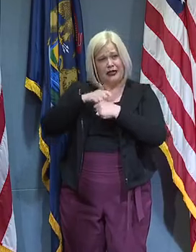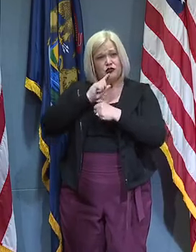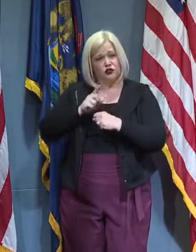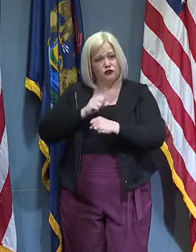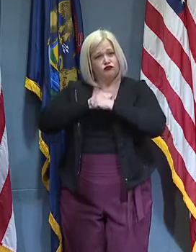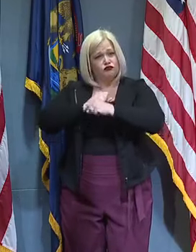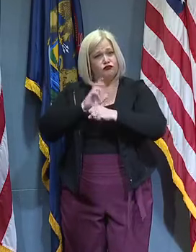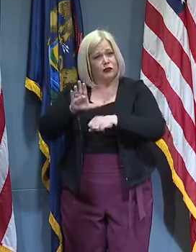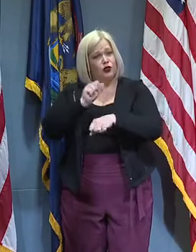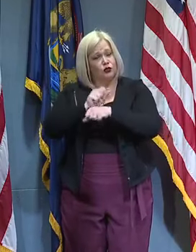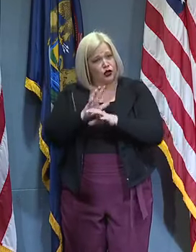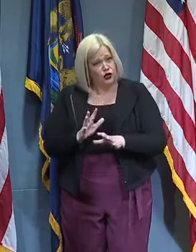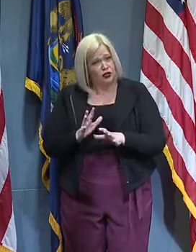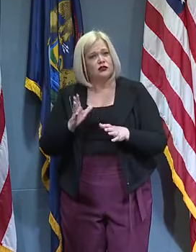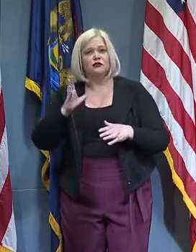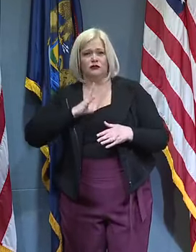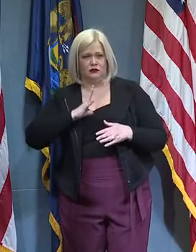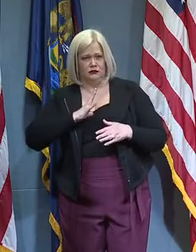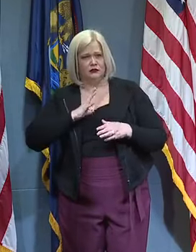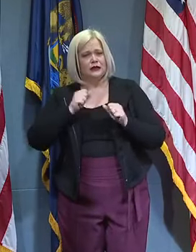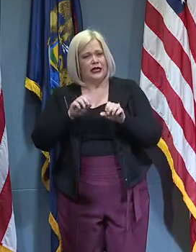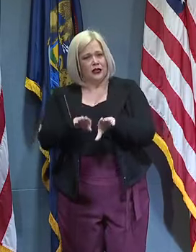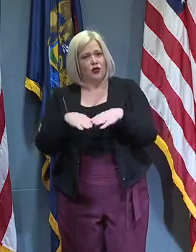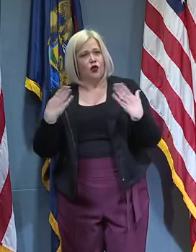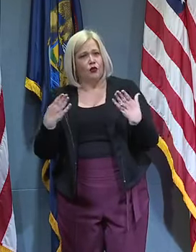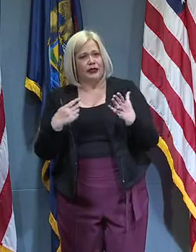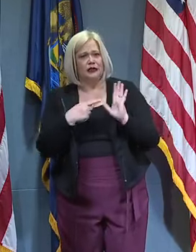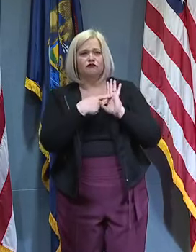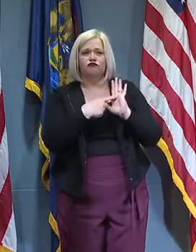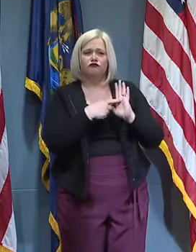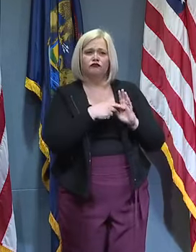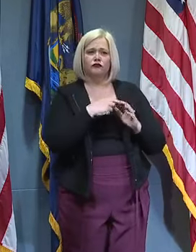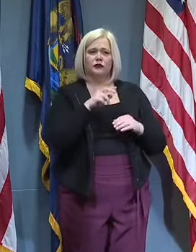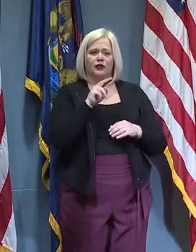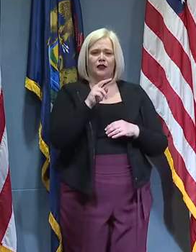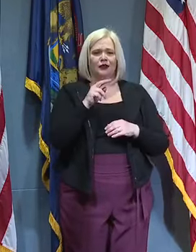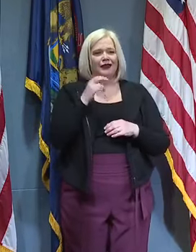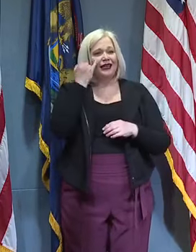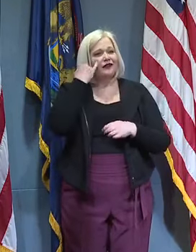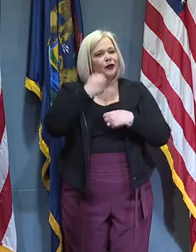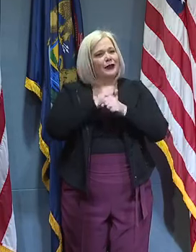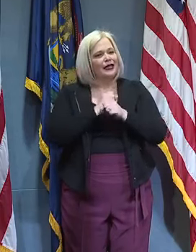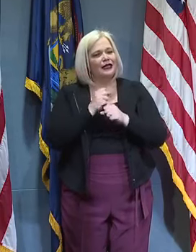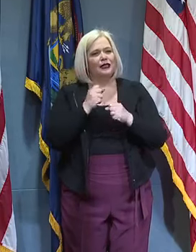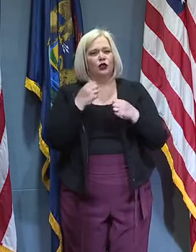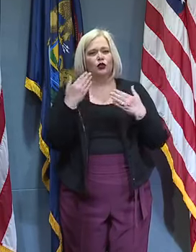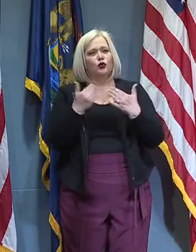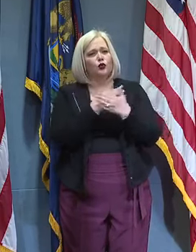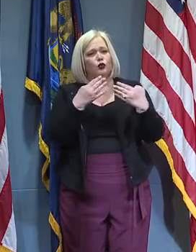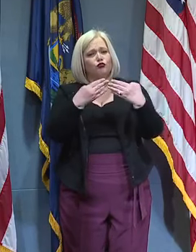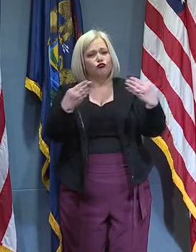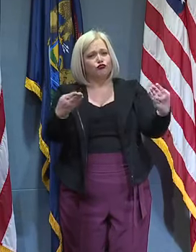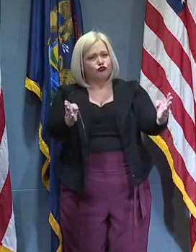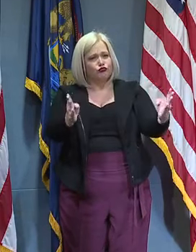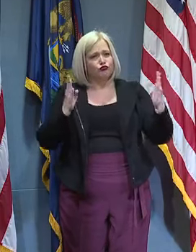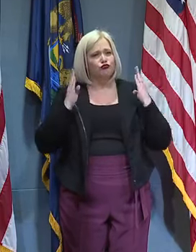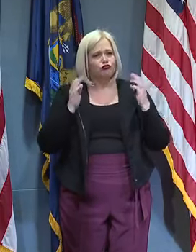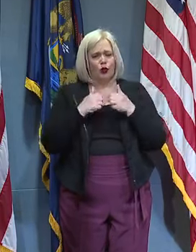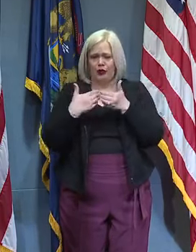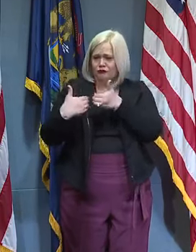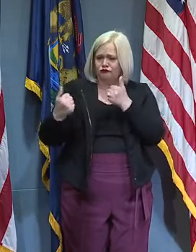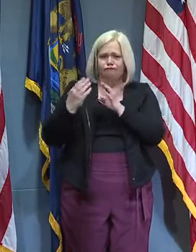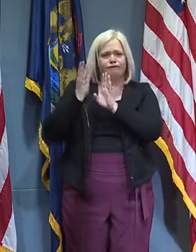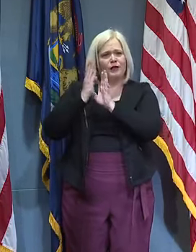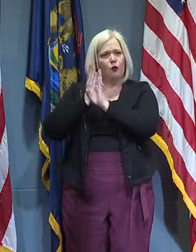COVID-19. Businesses such as examples like new partitions and cubicles, that type of thing,